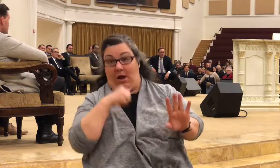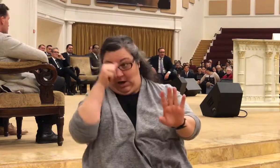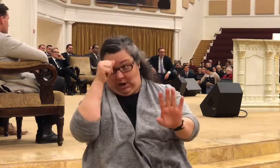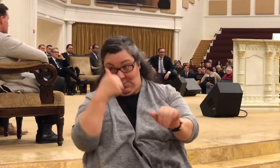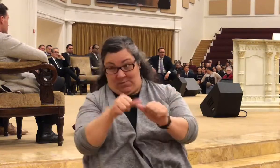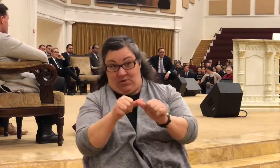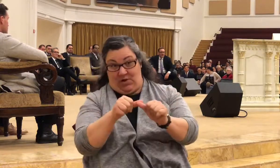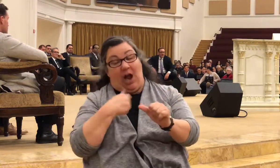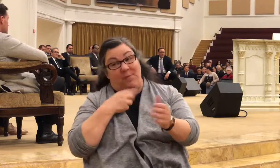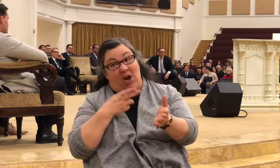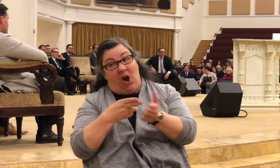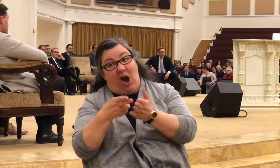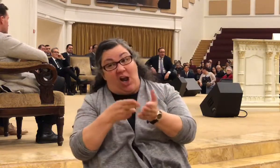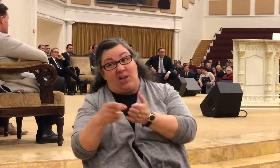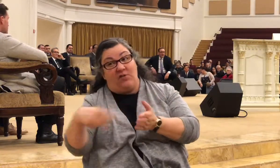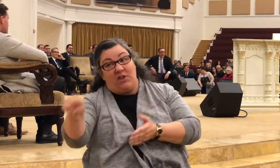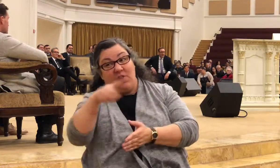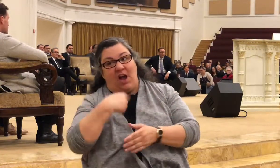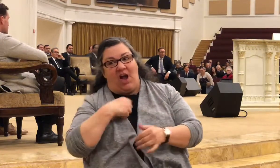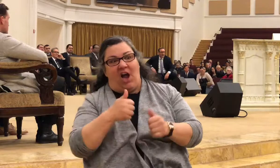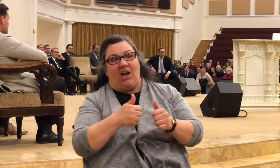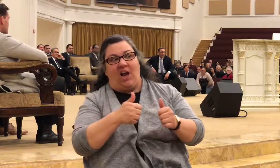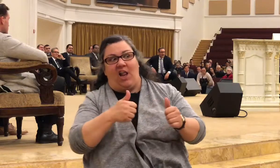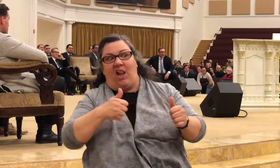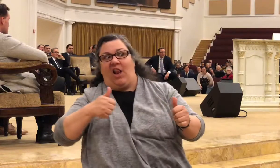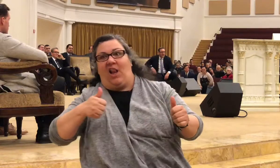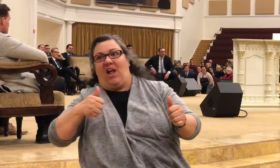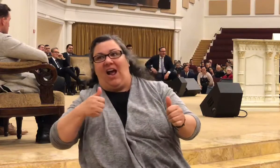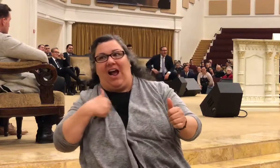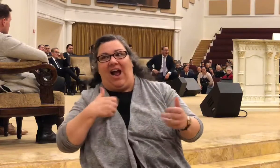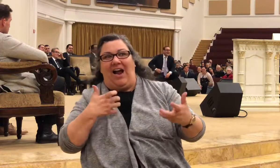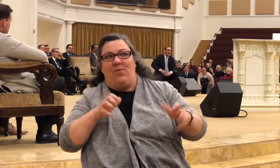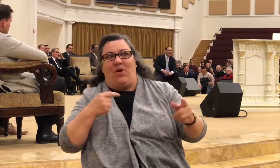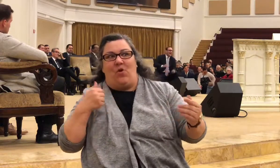honest with everybody, real transparent, I kind of stayed away from the blind lady.